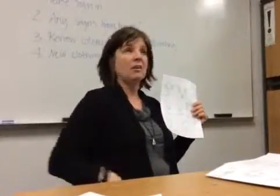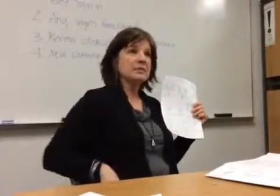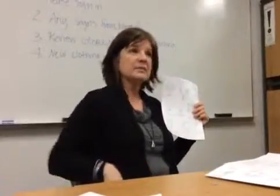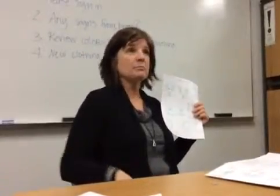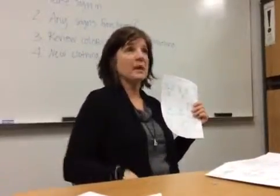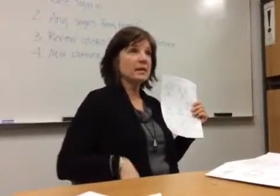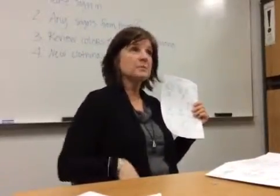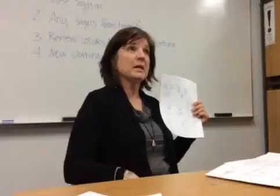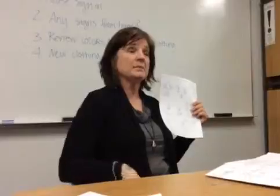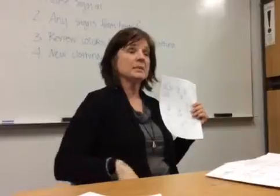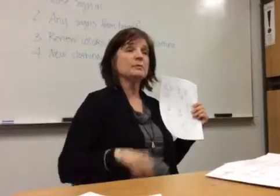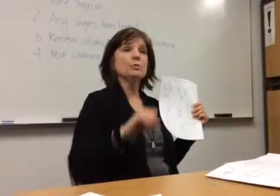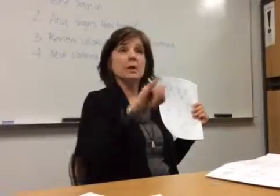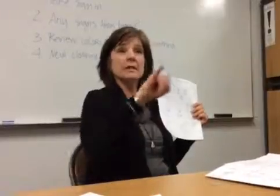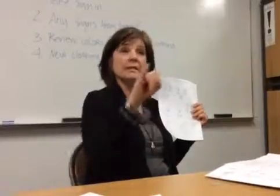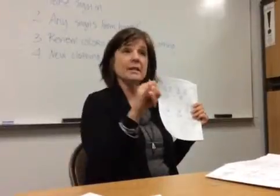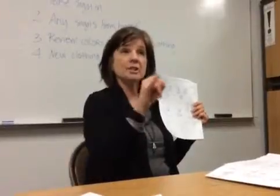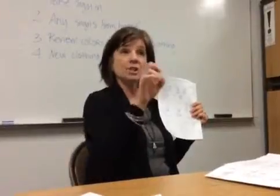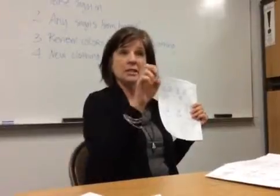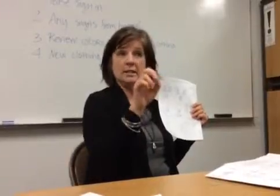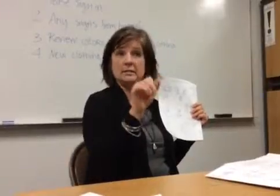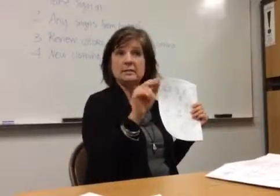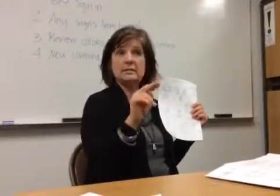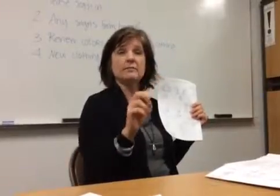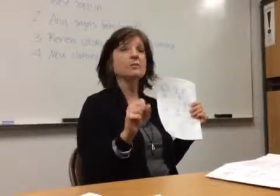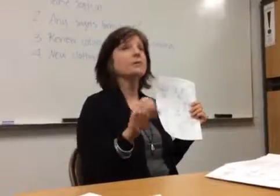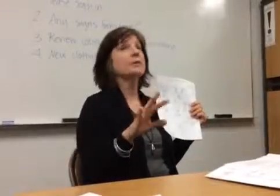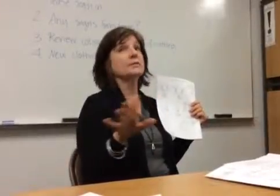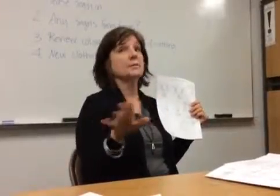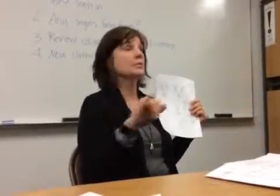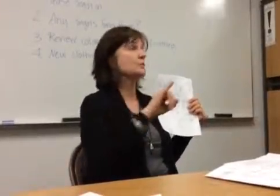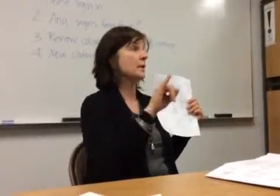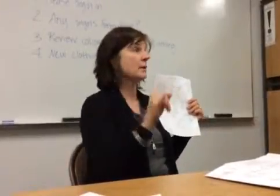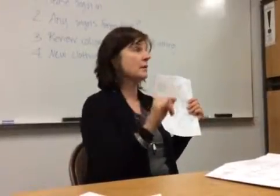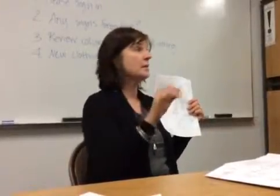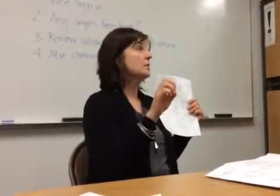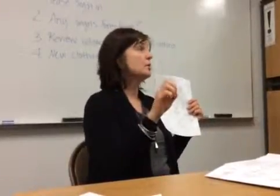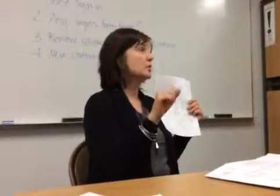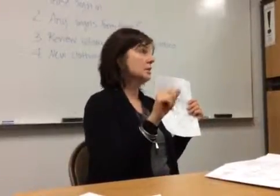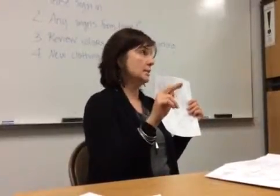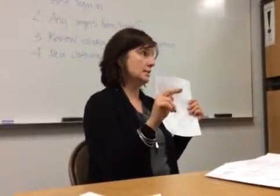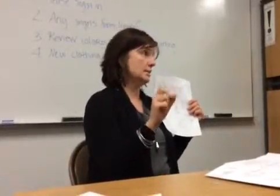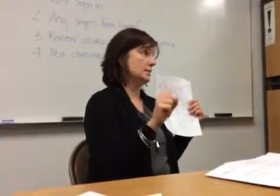always pants, if you want to say jeans, feel free to fingerspell jeans.